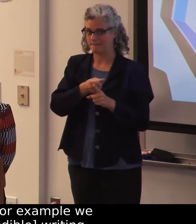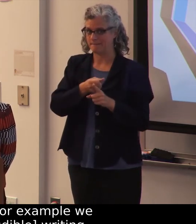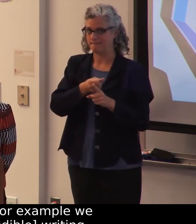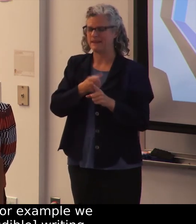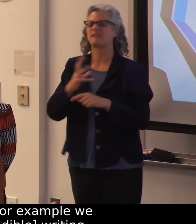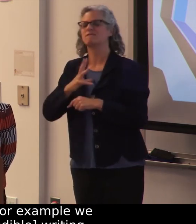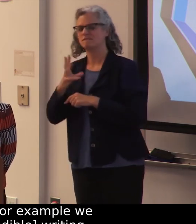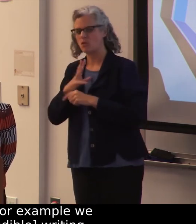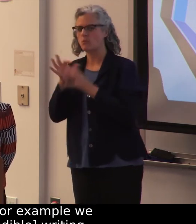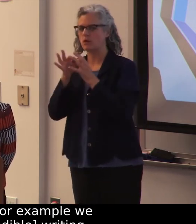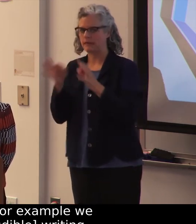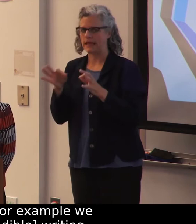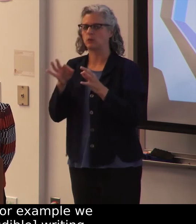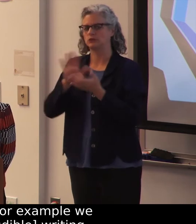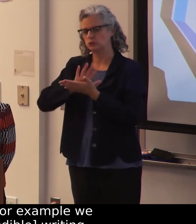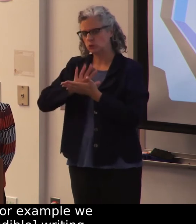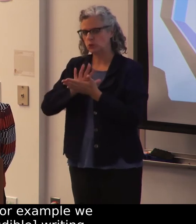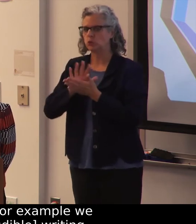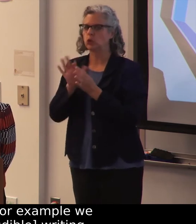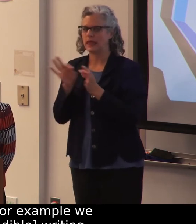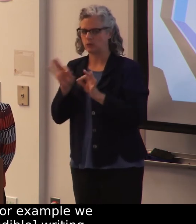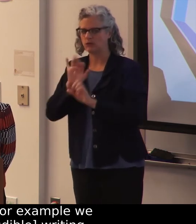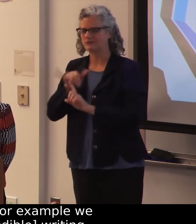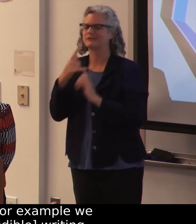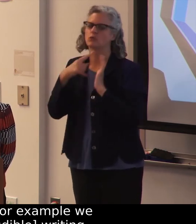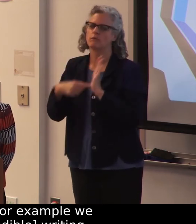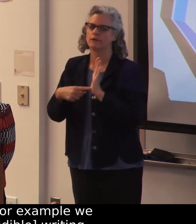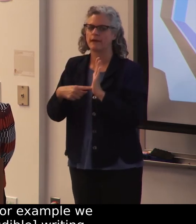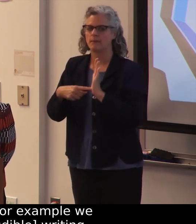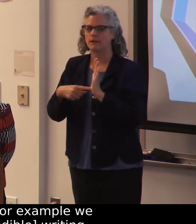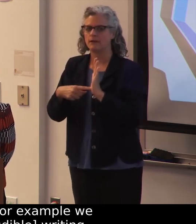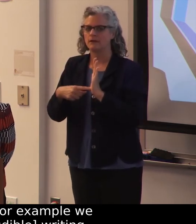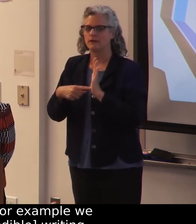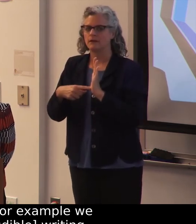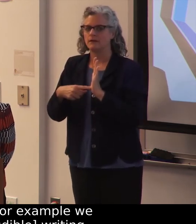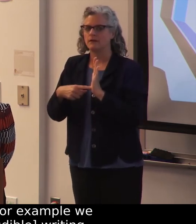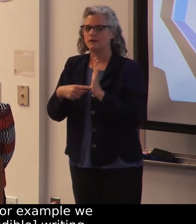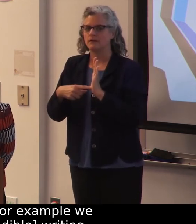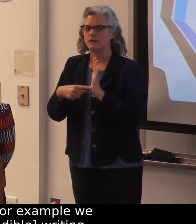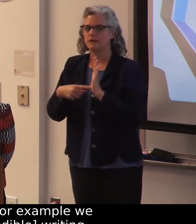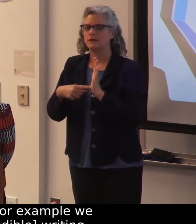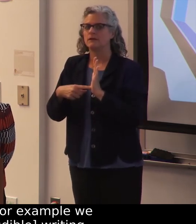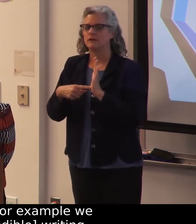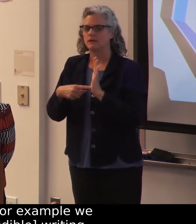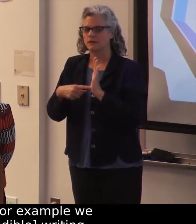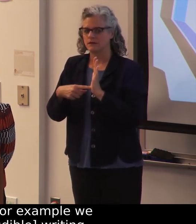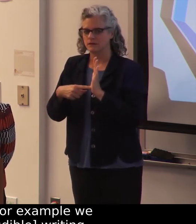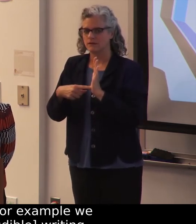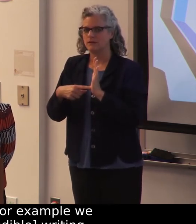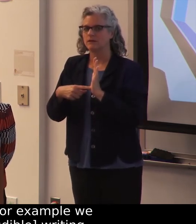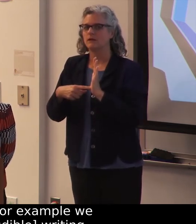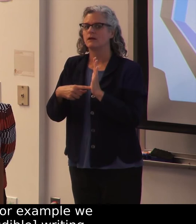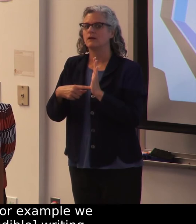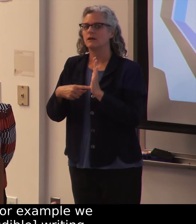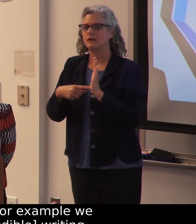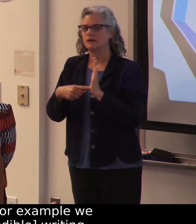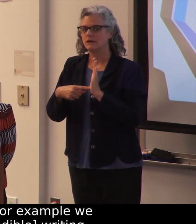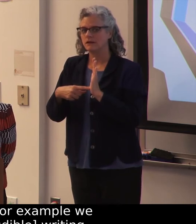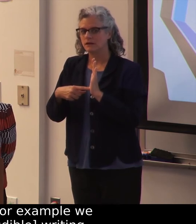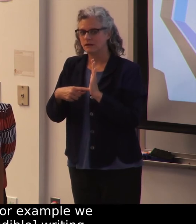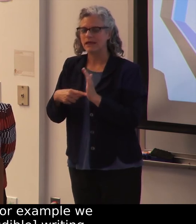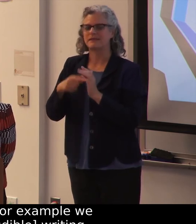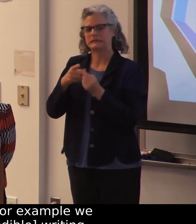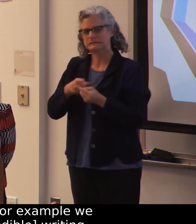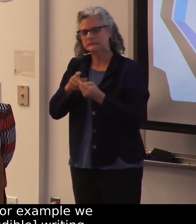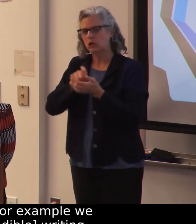formal language learning. For example, we try to standardize things based on formal writing